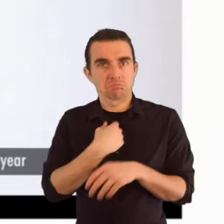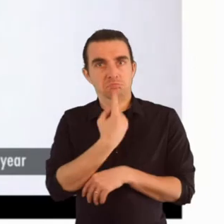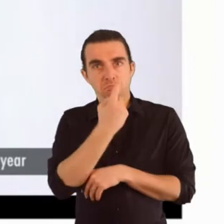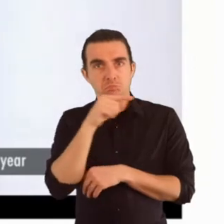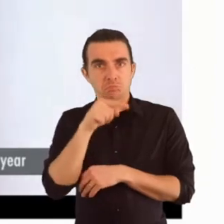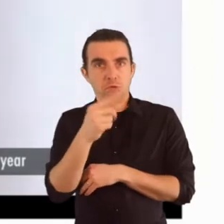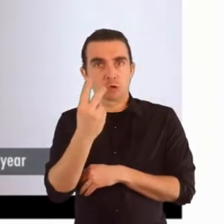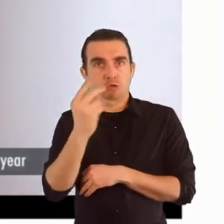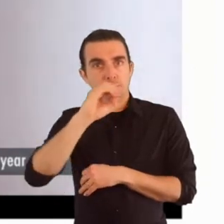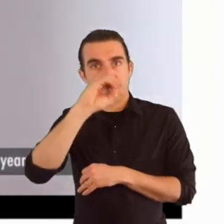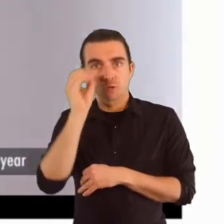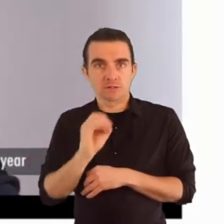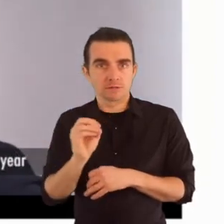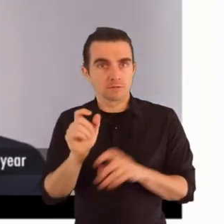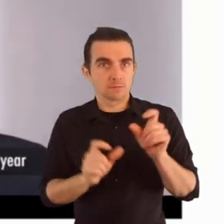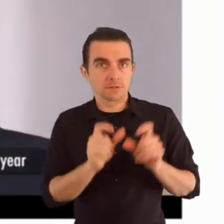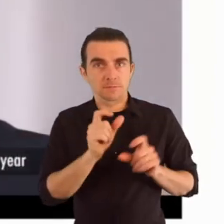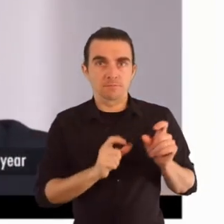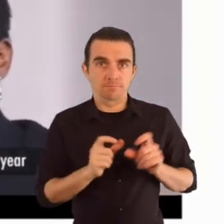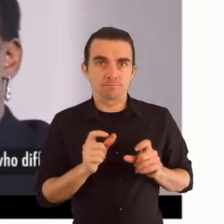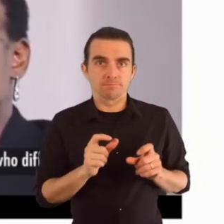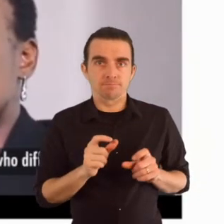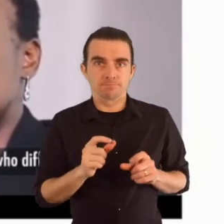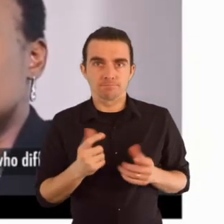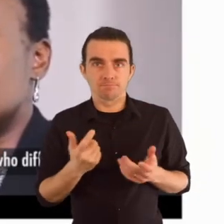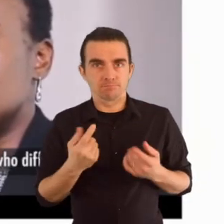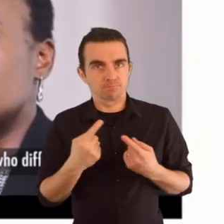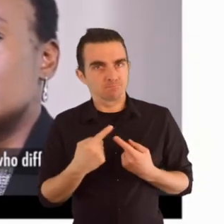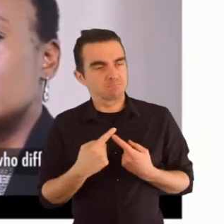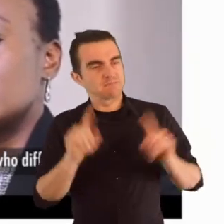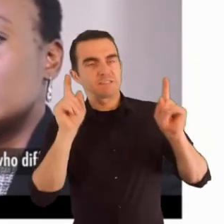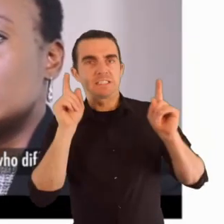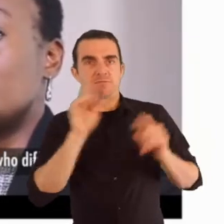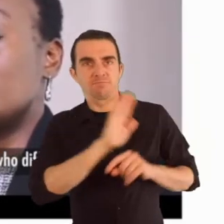end of the last financial year, we had about